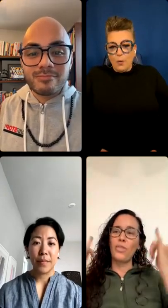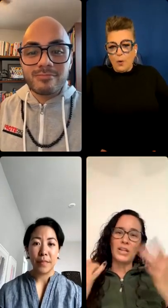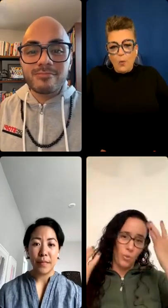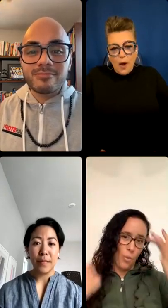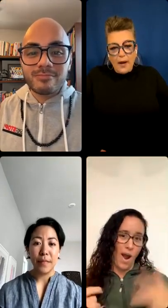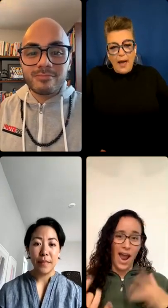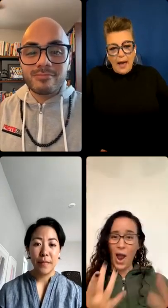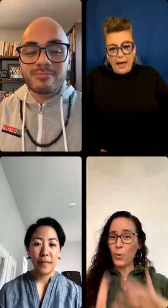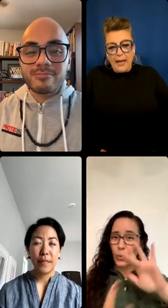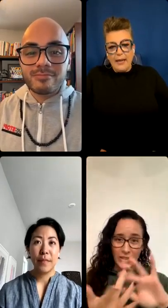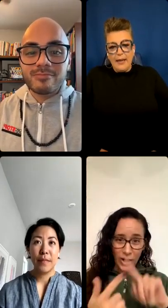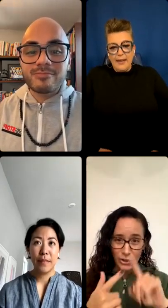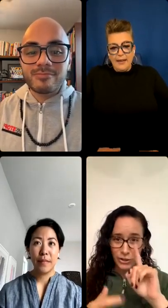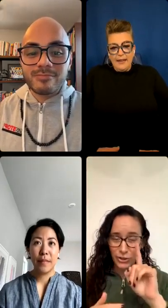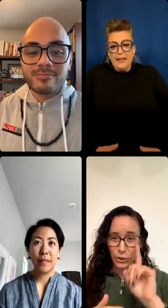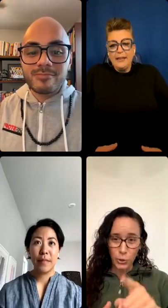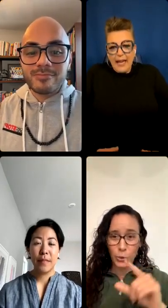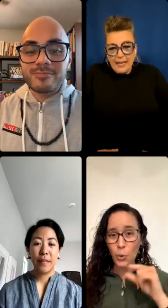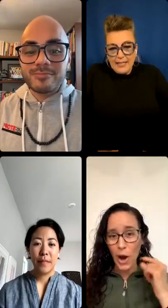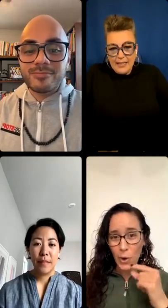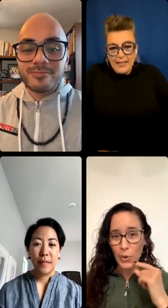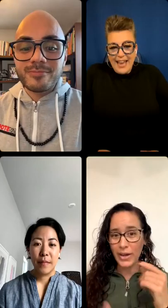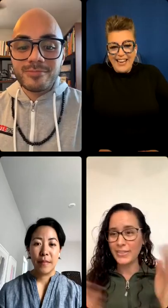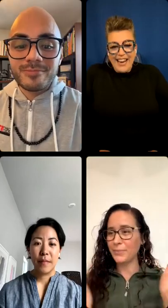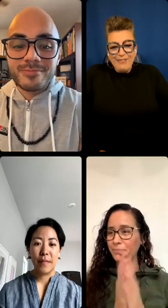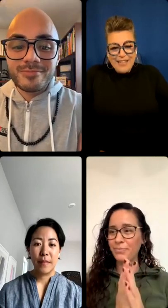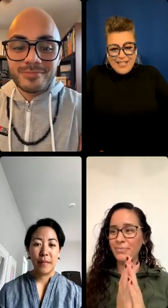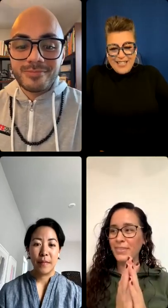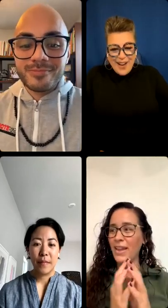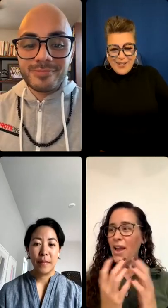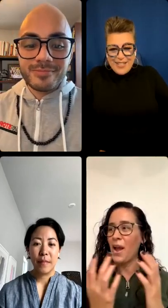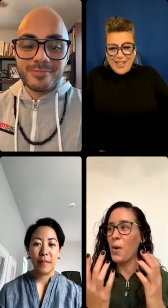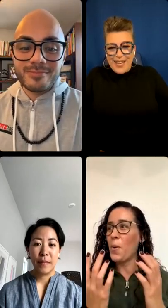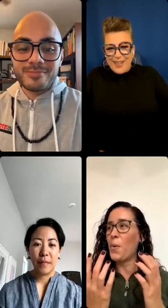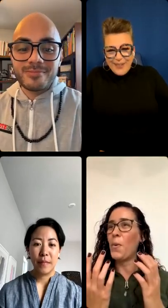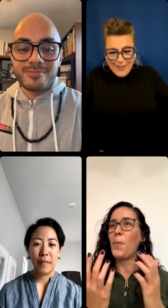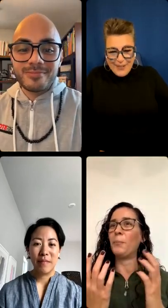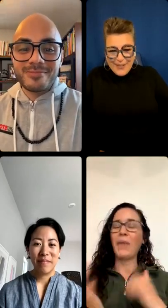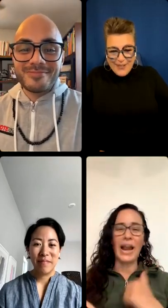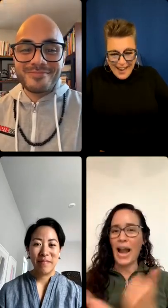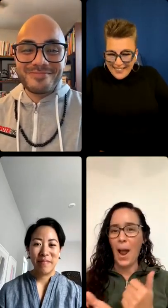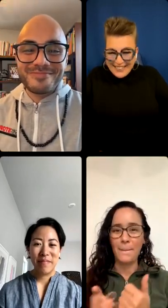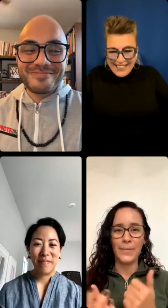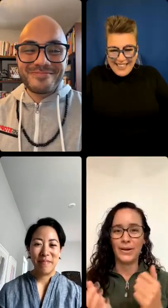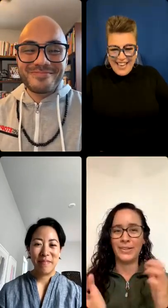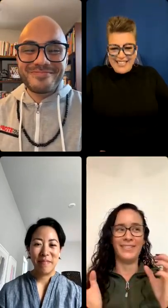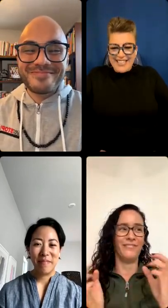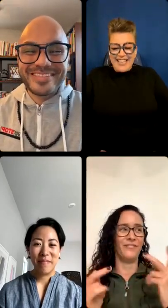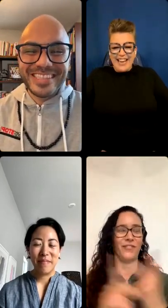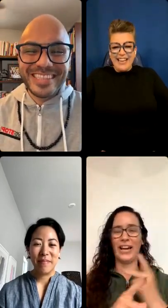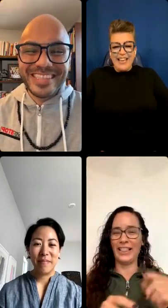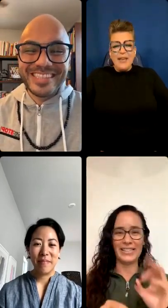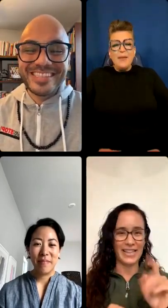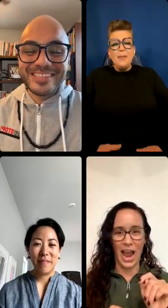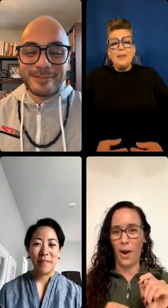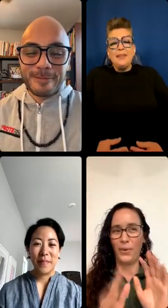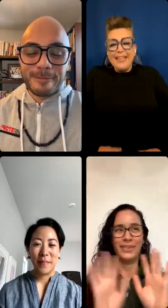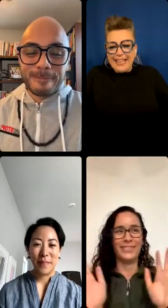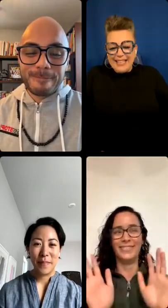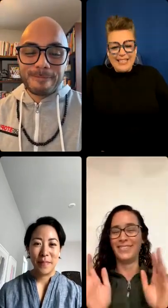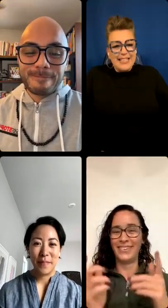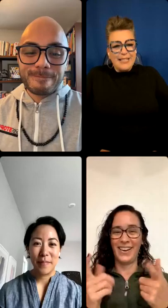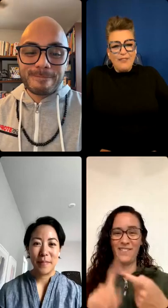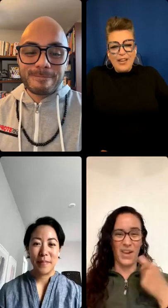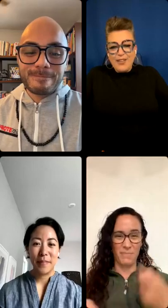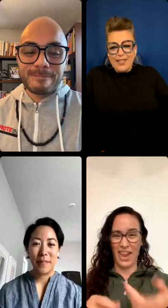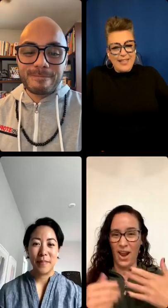were what I collected. And I reached out to you, Gregory, and said,